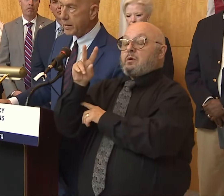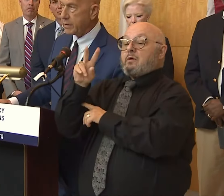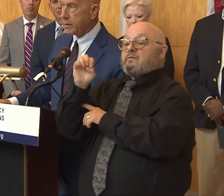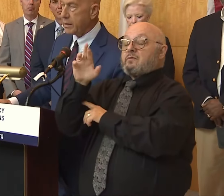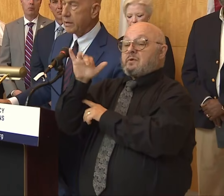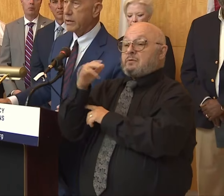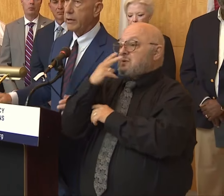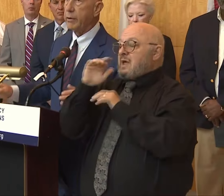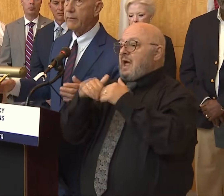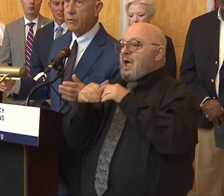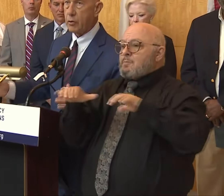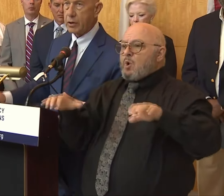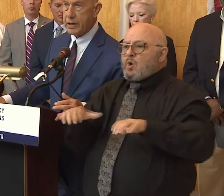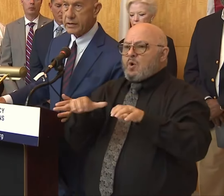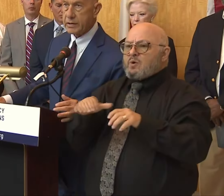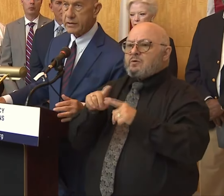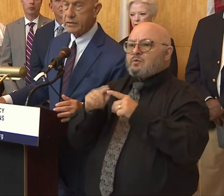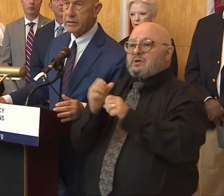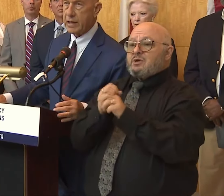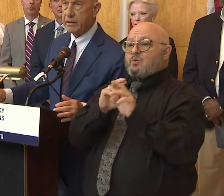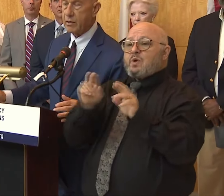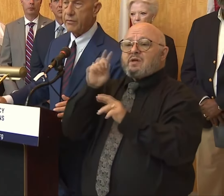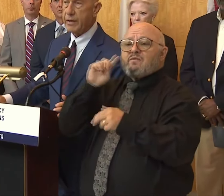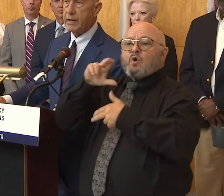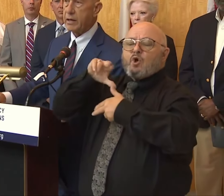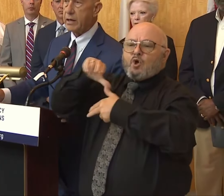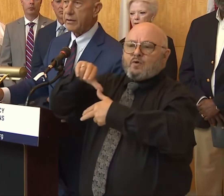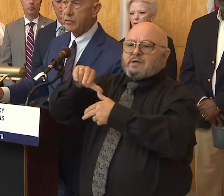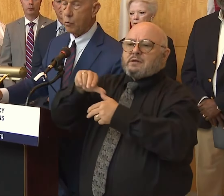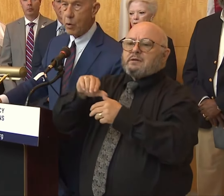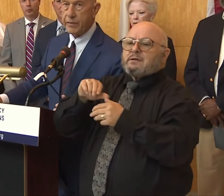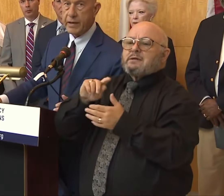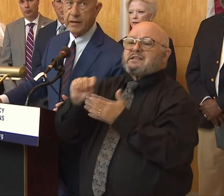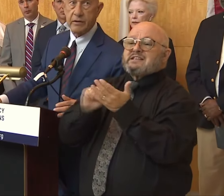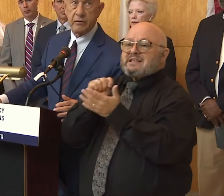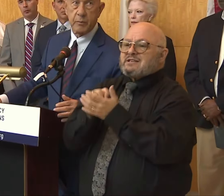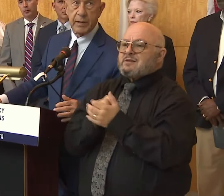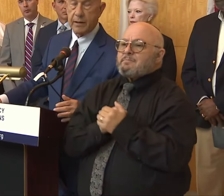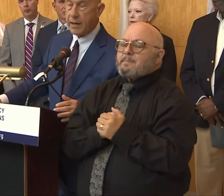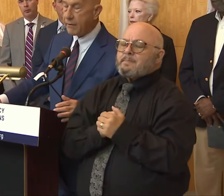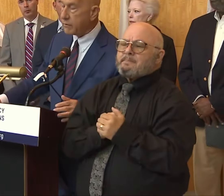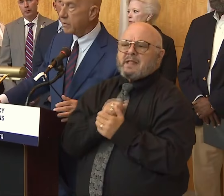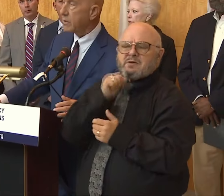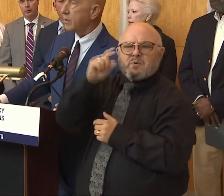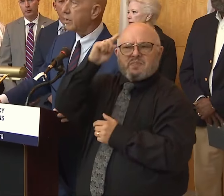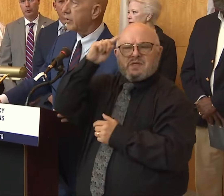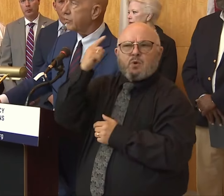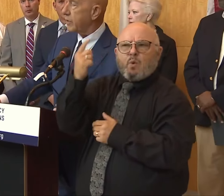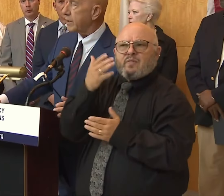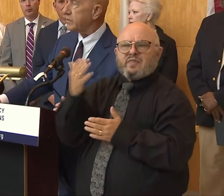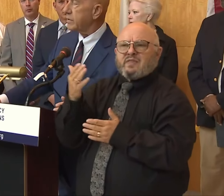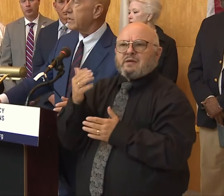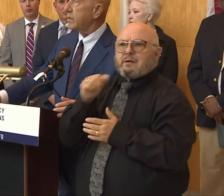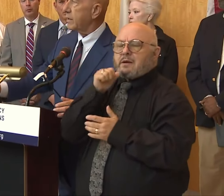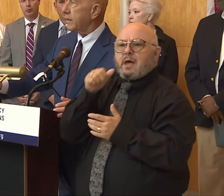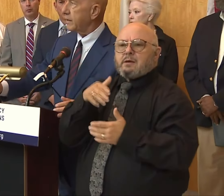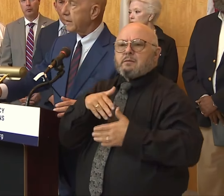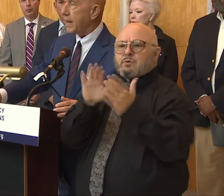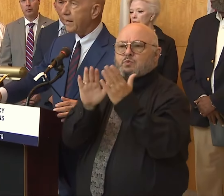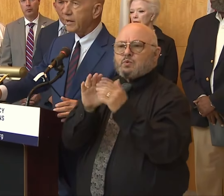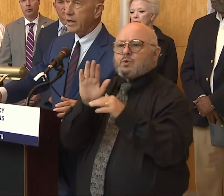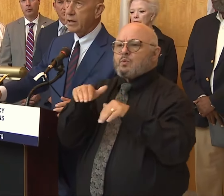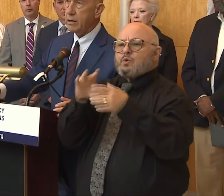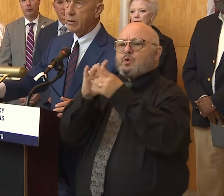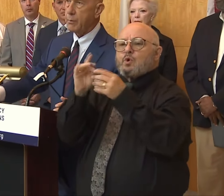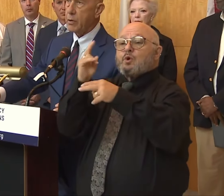has been to get ready for hurricane season. I don't think there's one thing that's been left unaddressed.